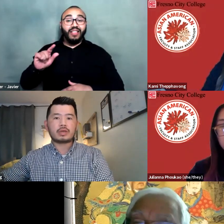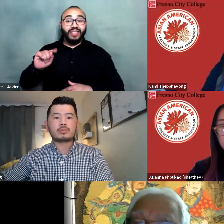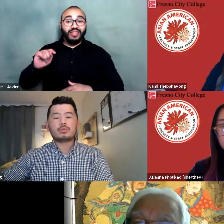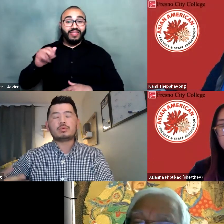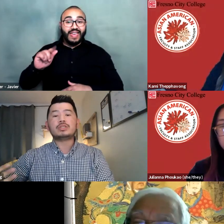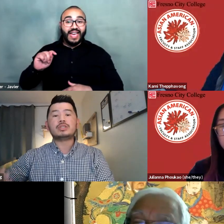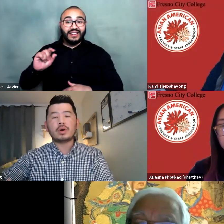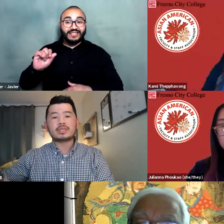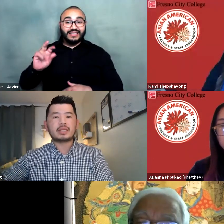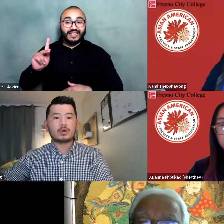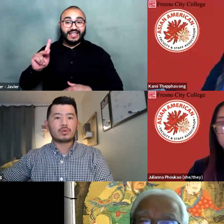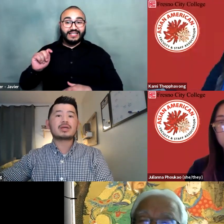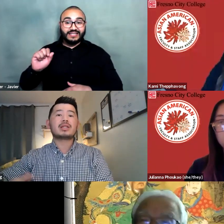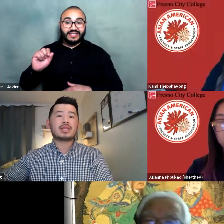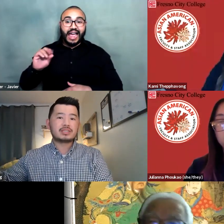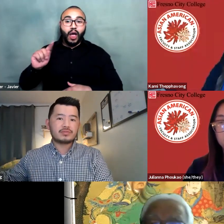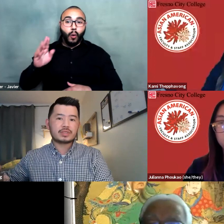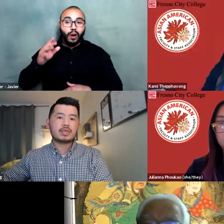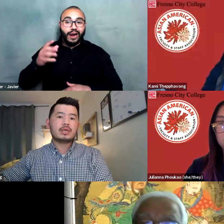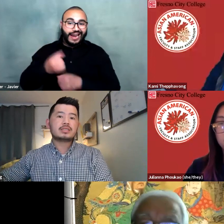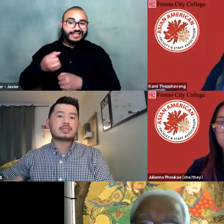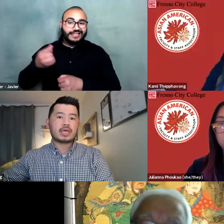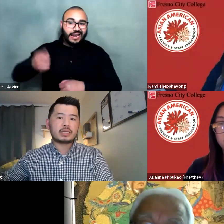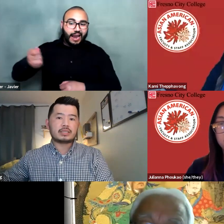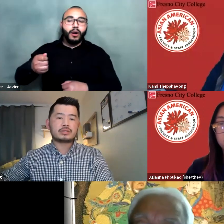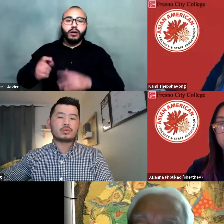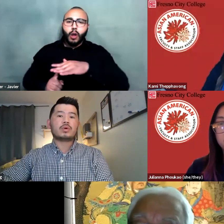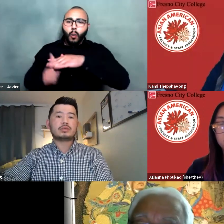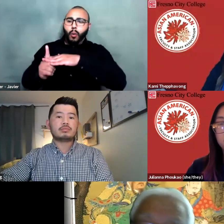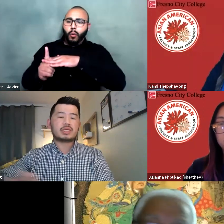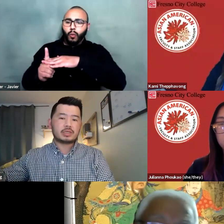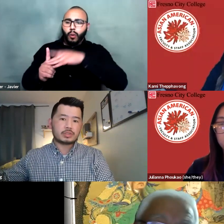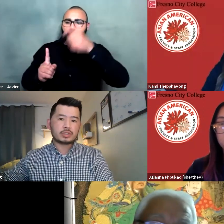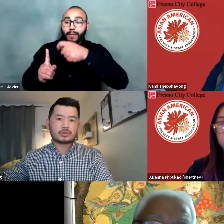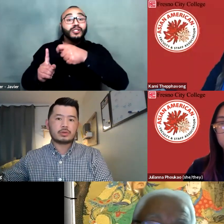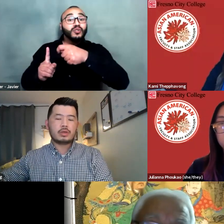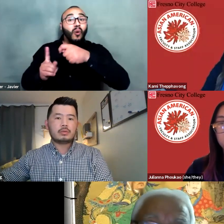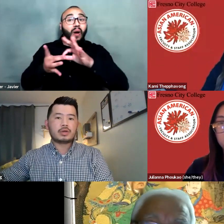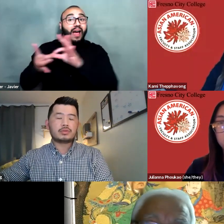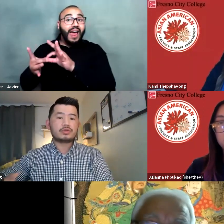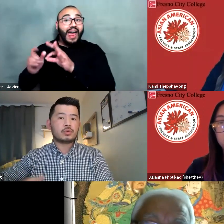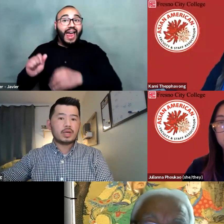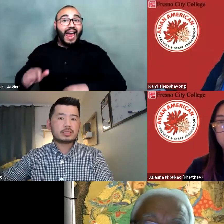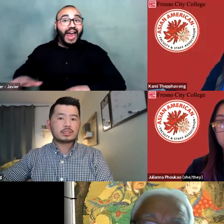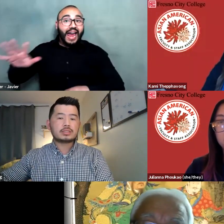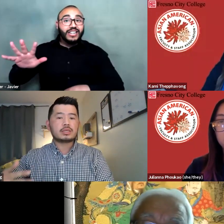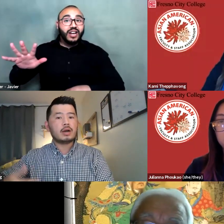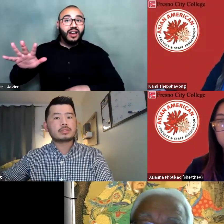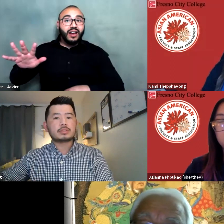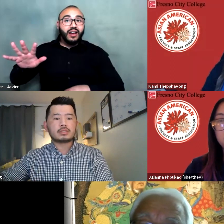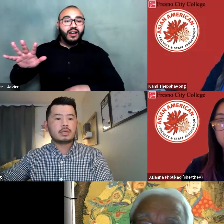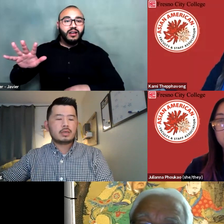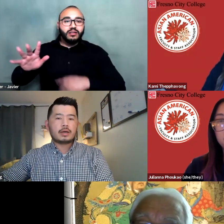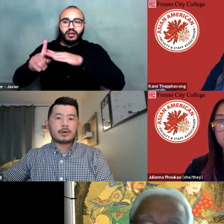speak up, right? We don't want to stand out. We're a collectivist society, so we want to blend in with each other. But in the US, it's